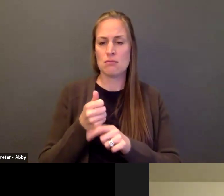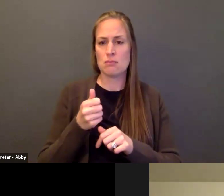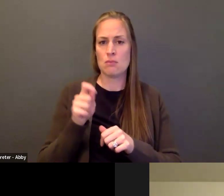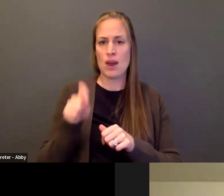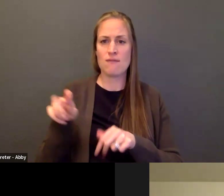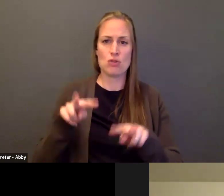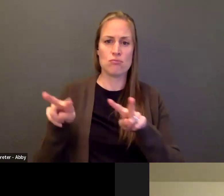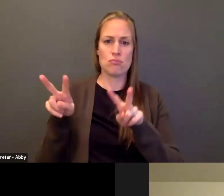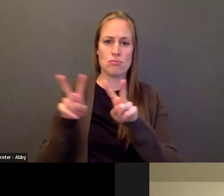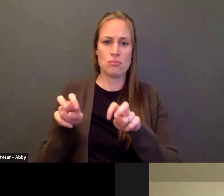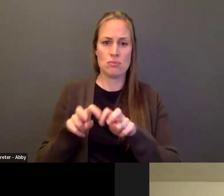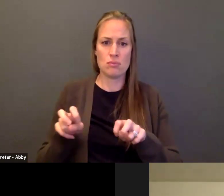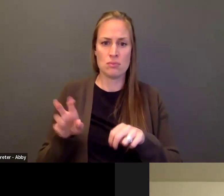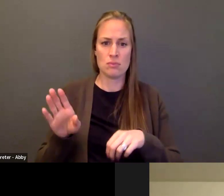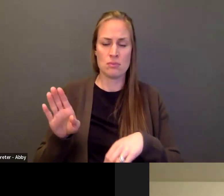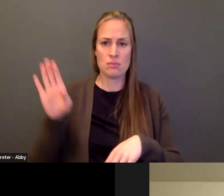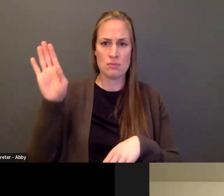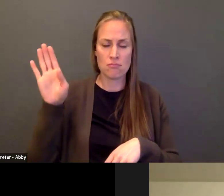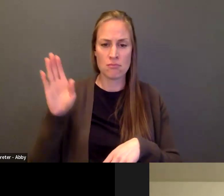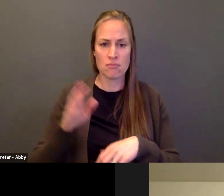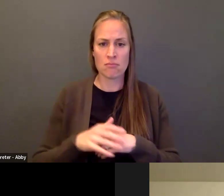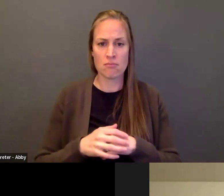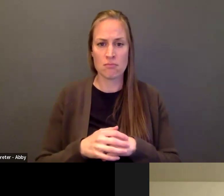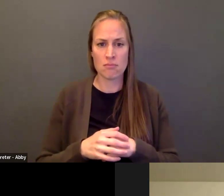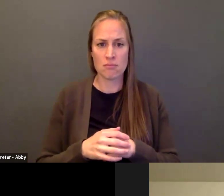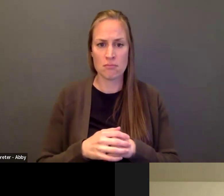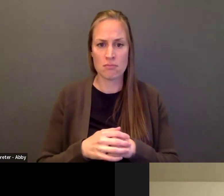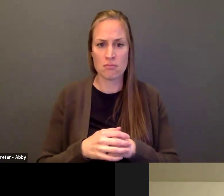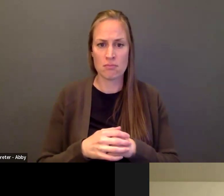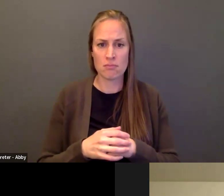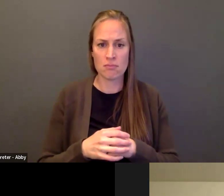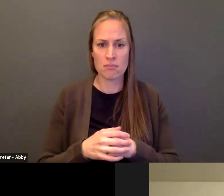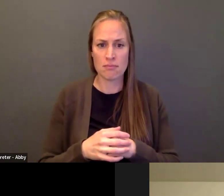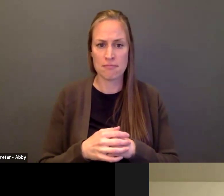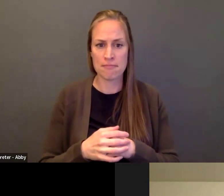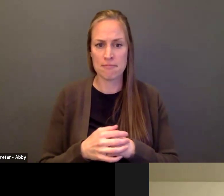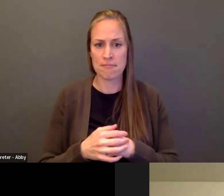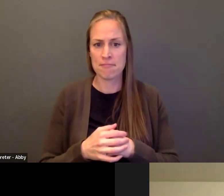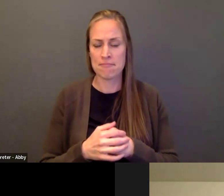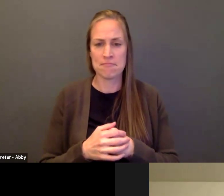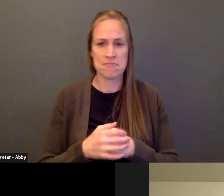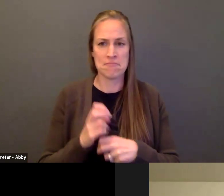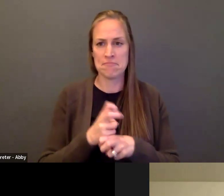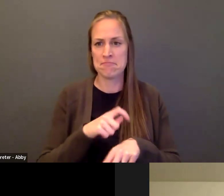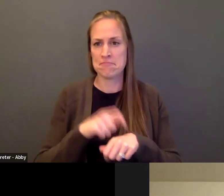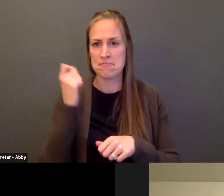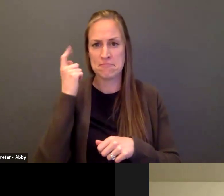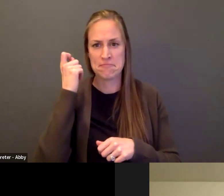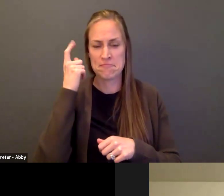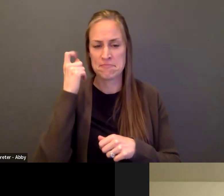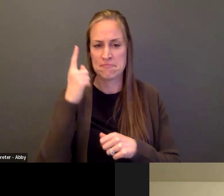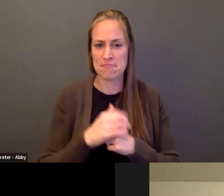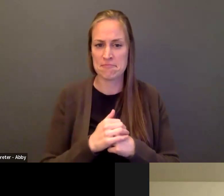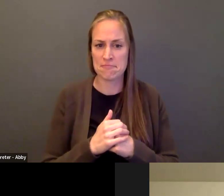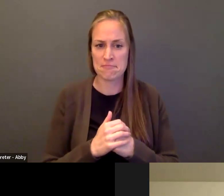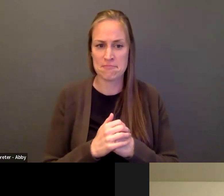just ask what are the system? Exactly. There is no one, this is. Exactly. I agree with you, and I'm